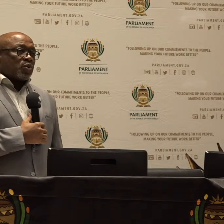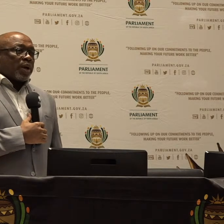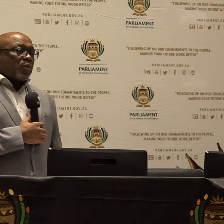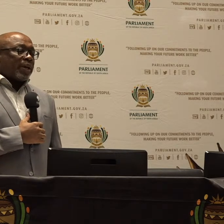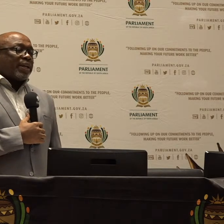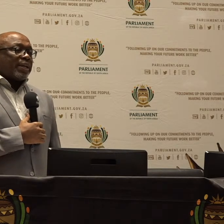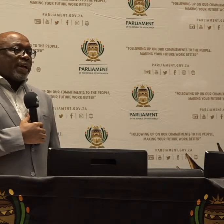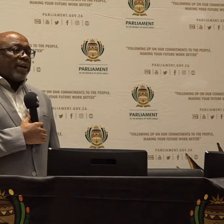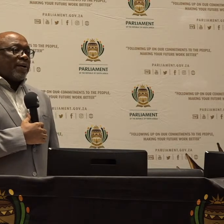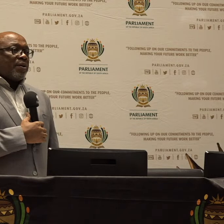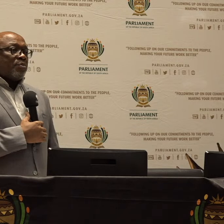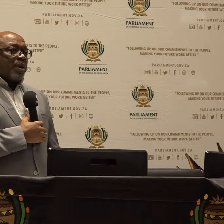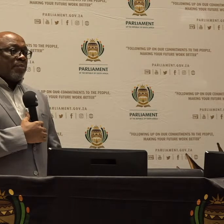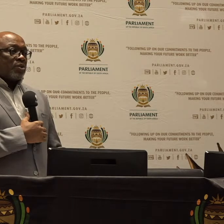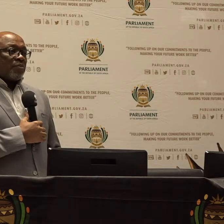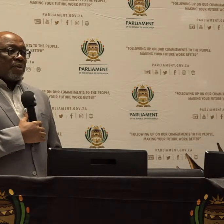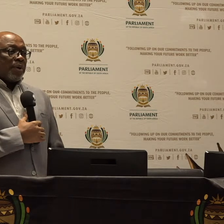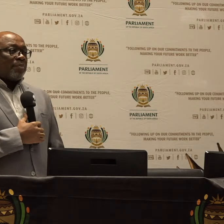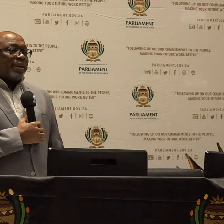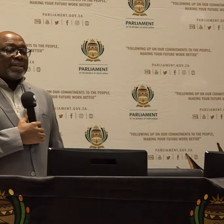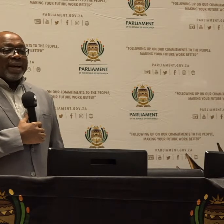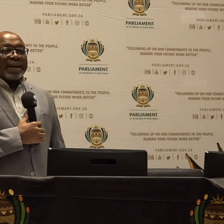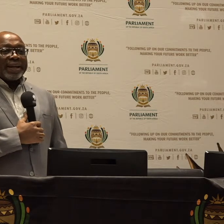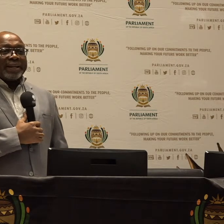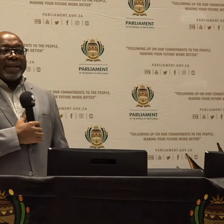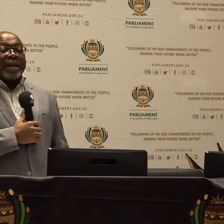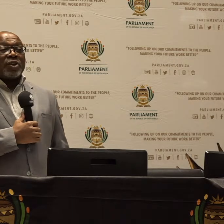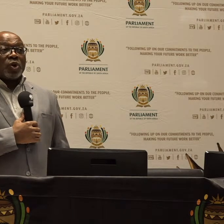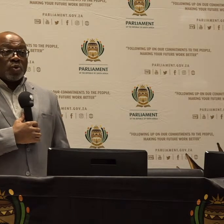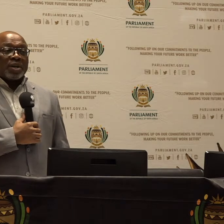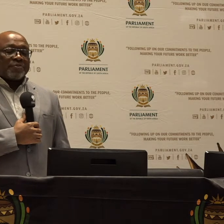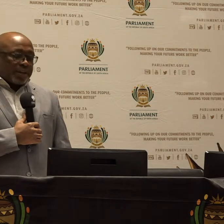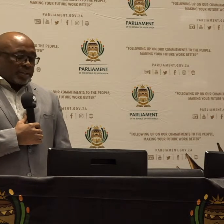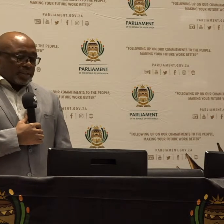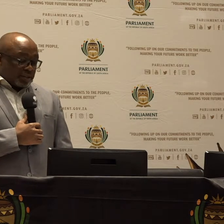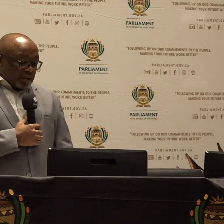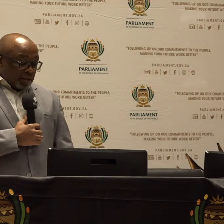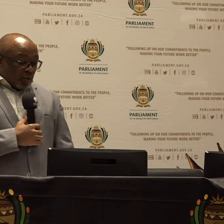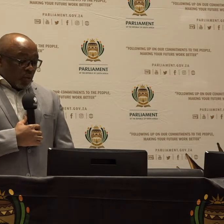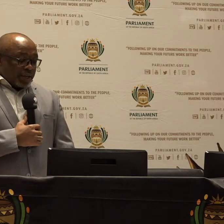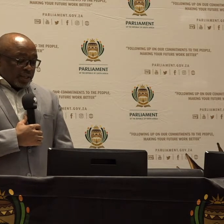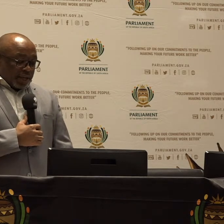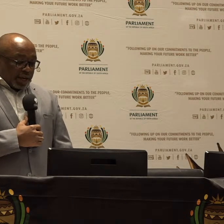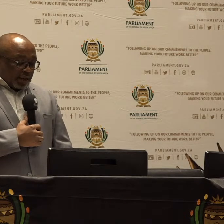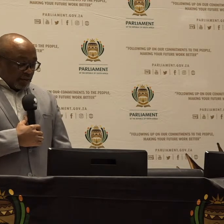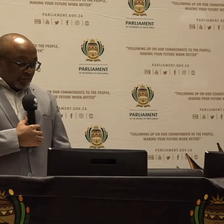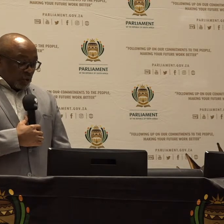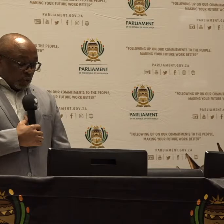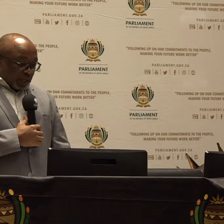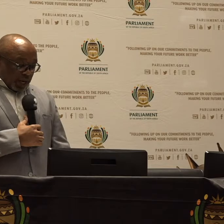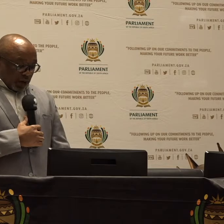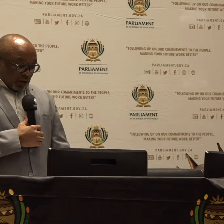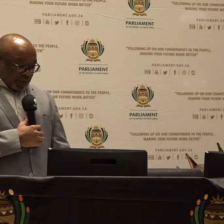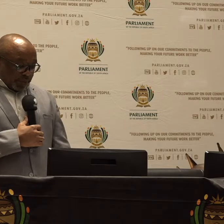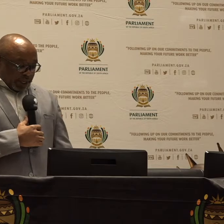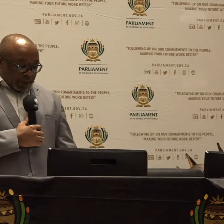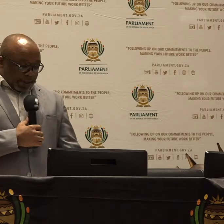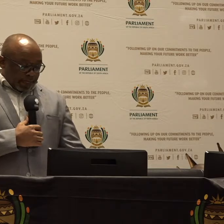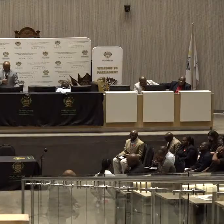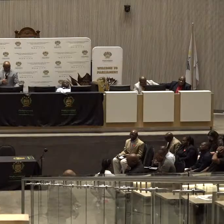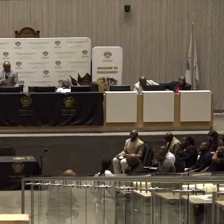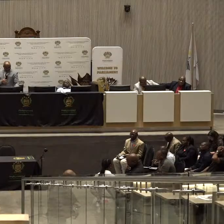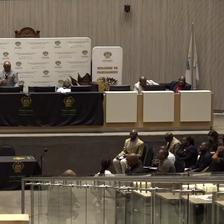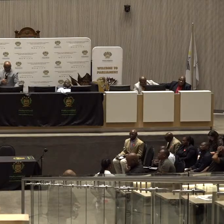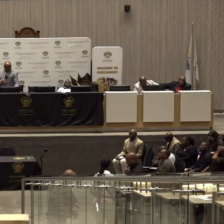hearings where we can hear members of the public directly and those affected what their views are of the